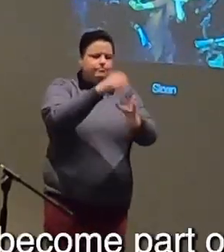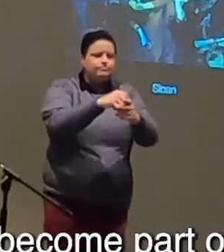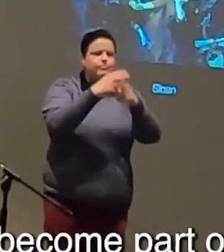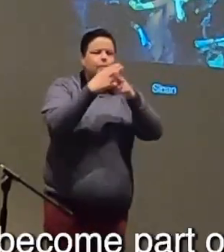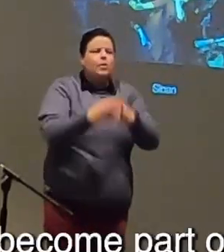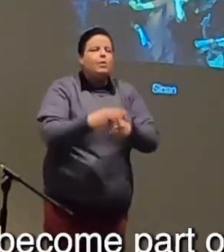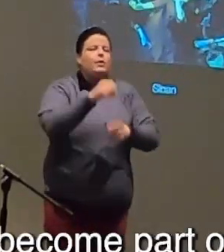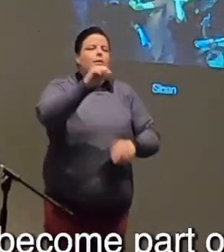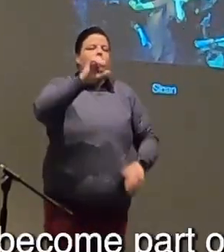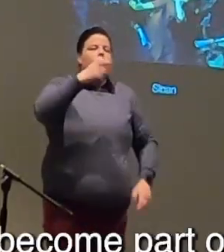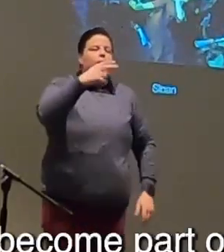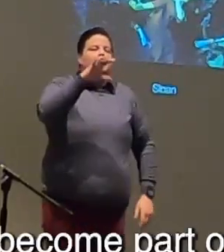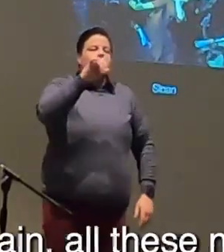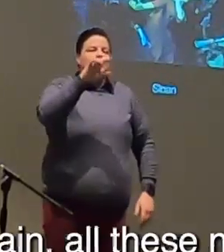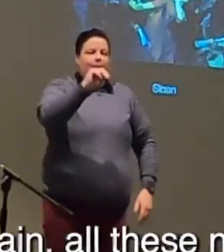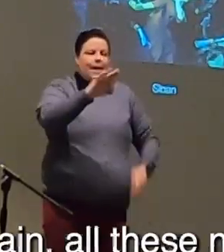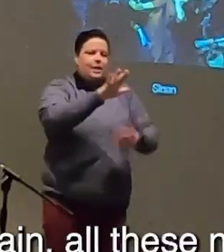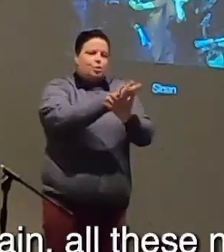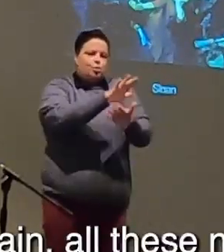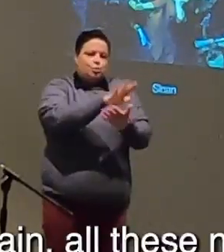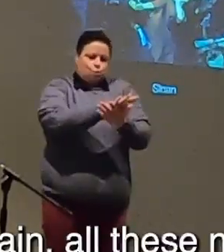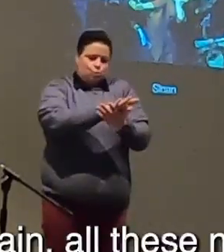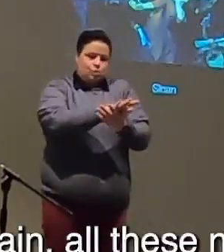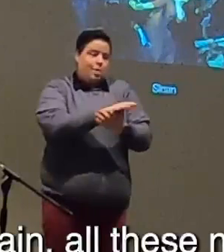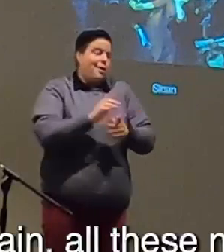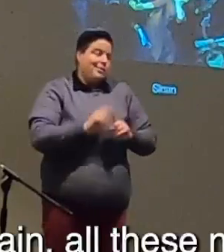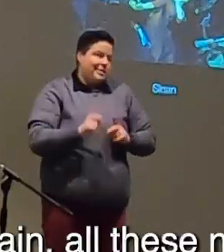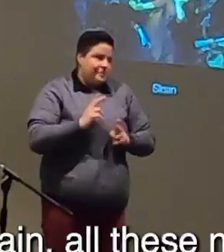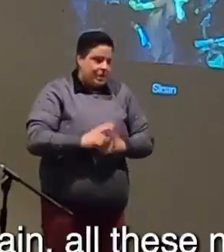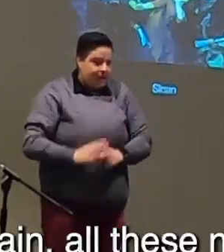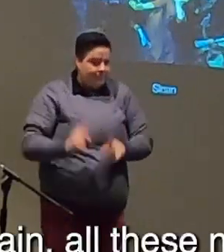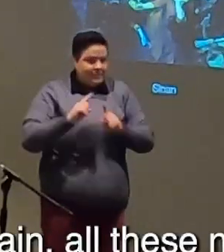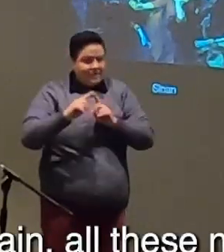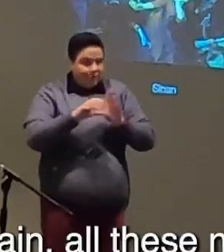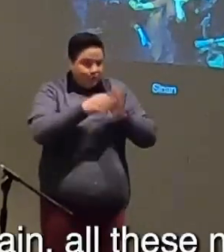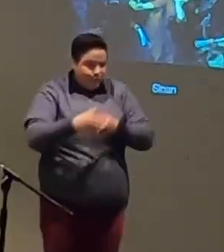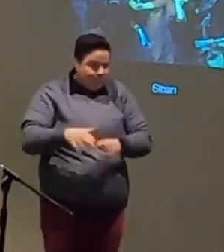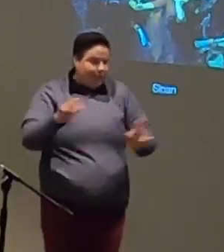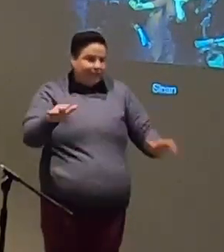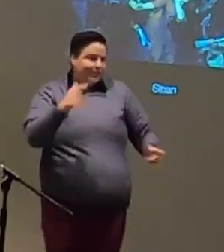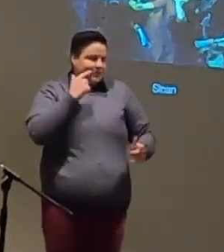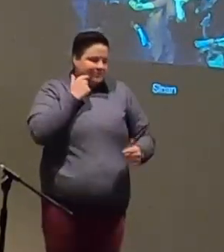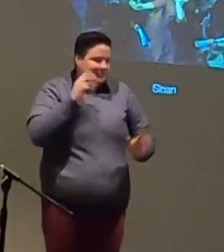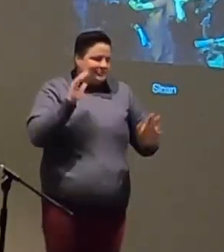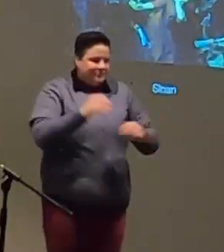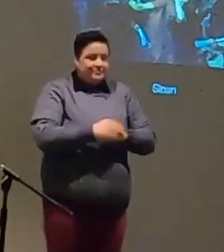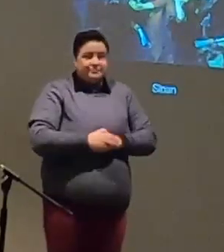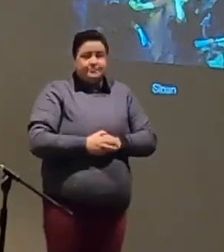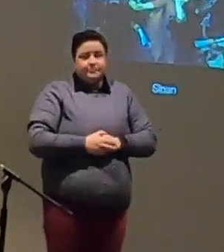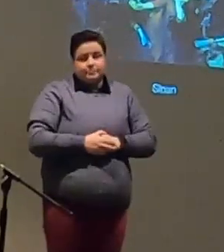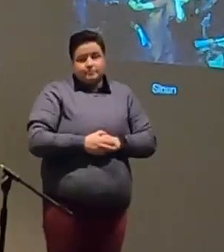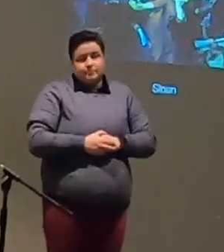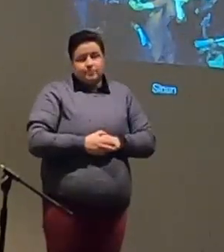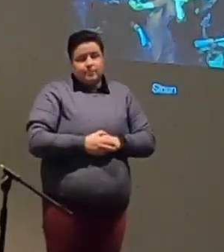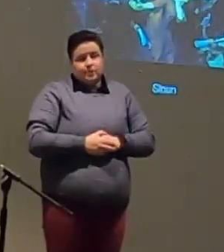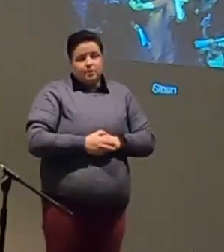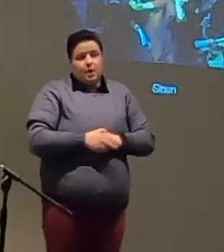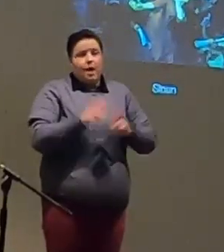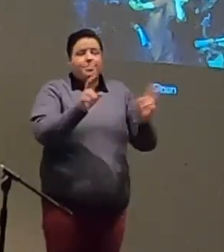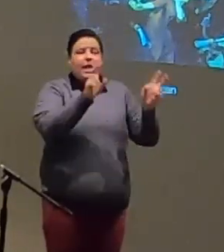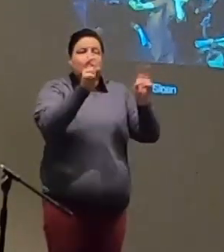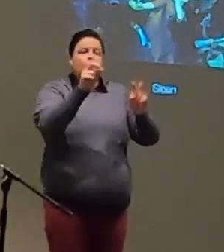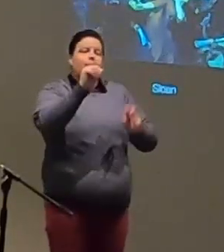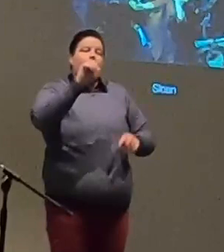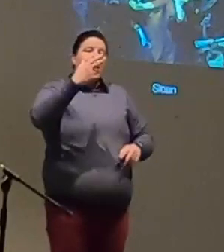as the Ashcan School. Again, all these names for all these different groups. So the